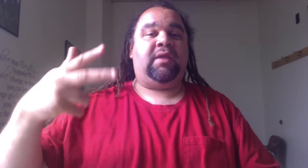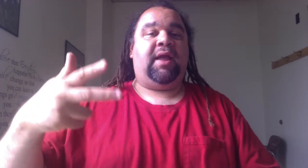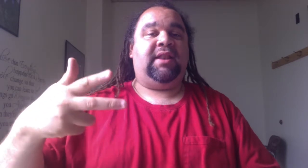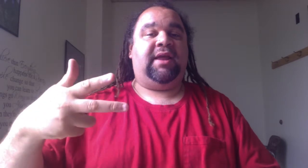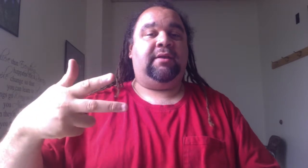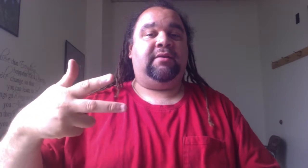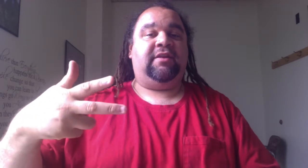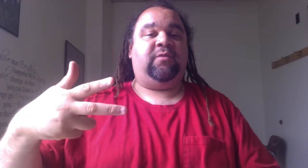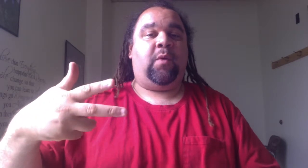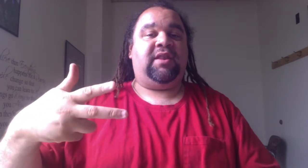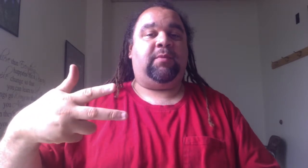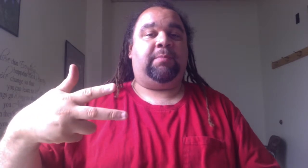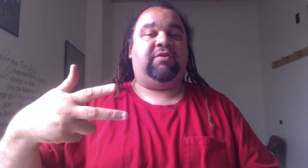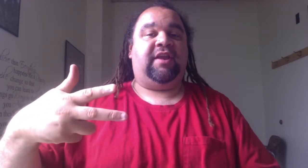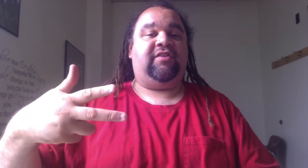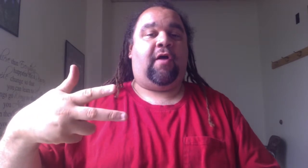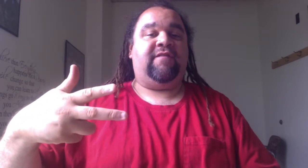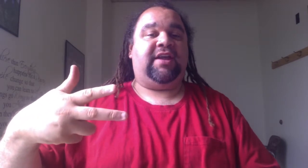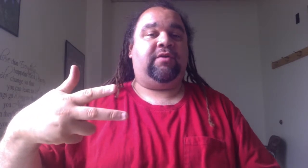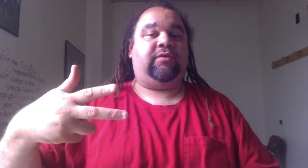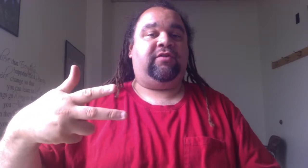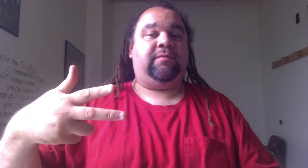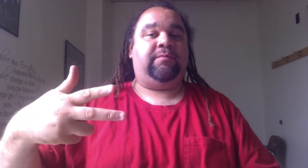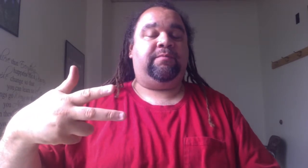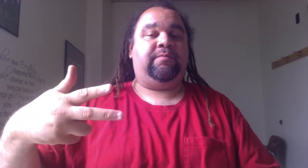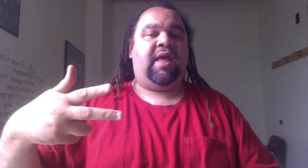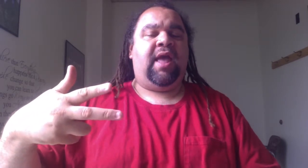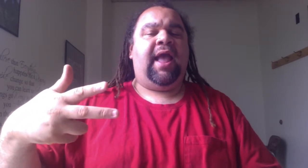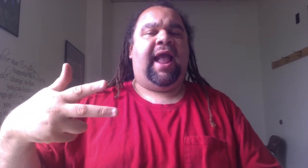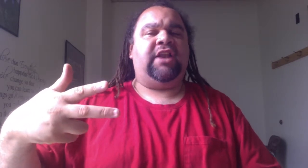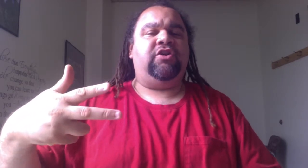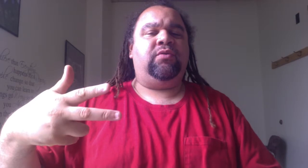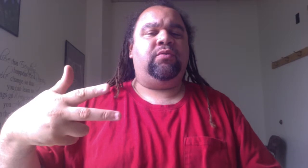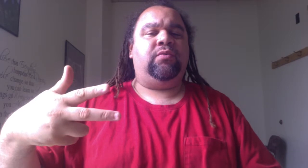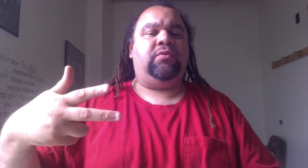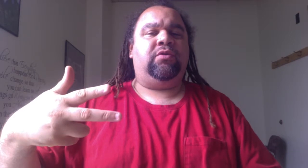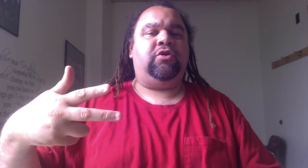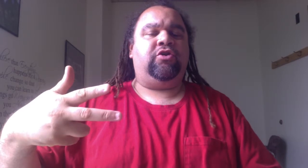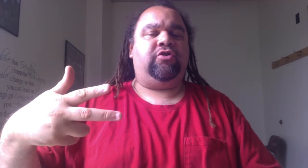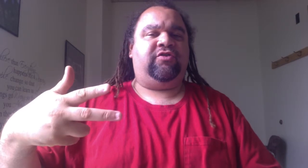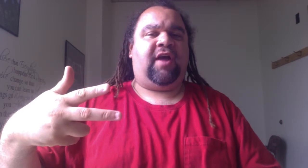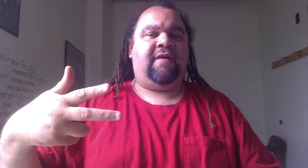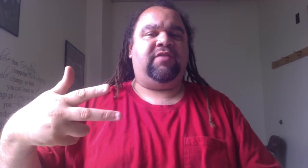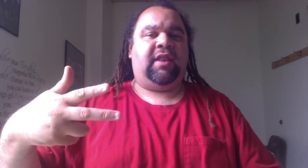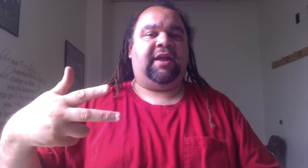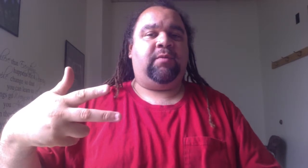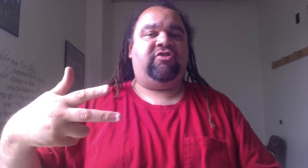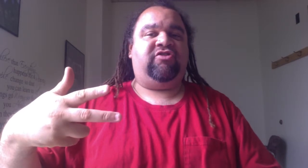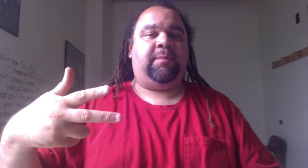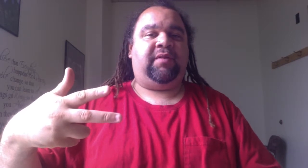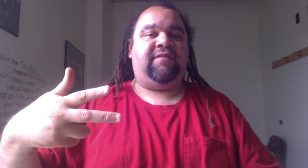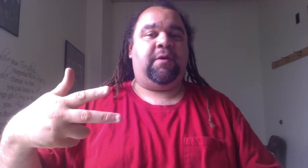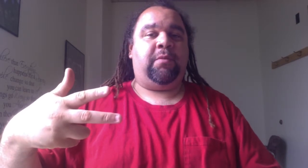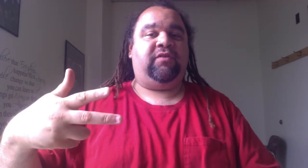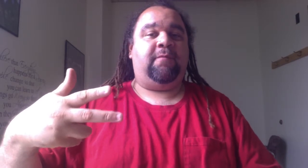and then this one that represents all vehicles. And new learners of the language typically feel most comfortable